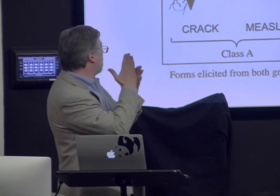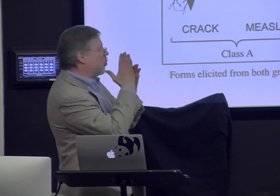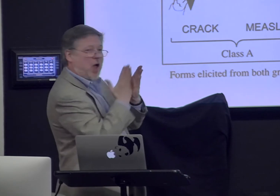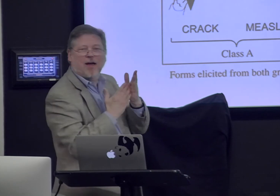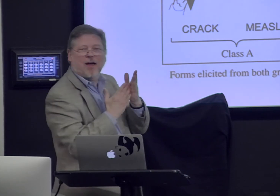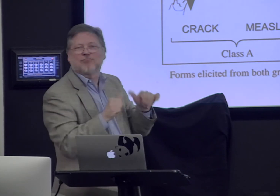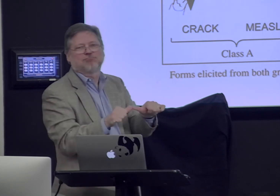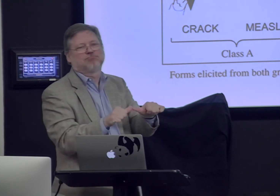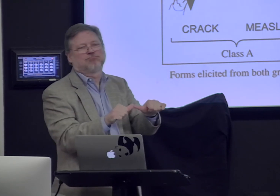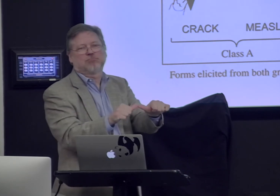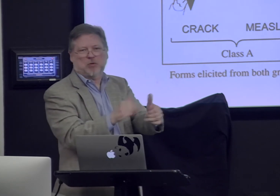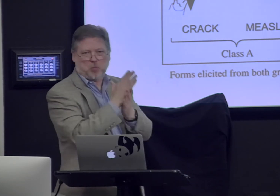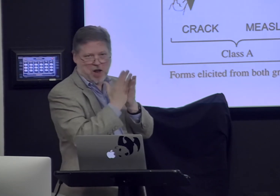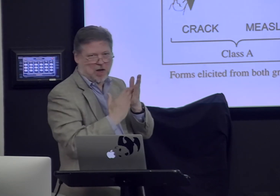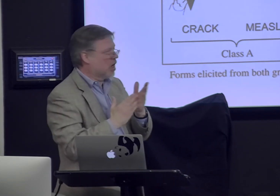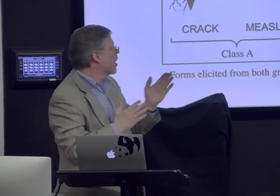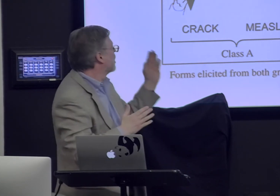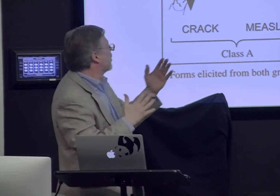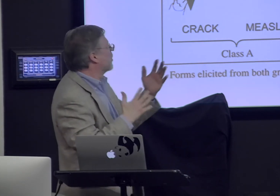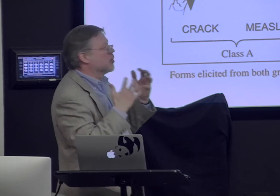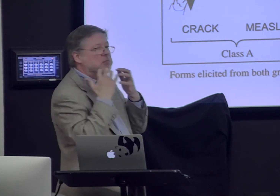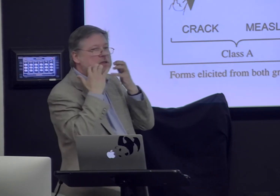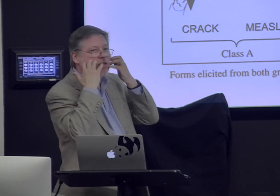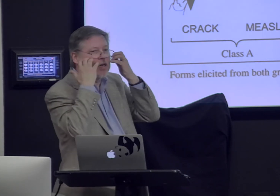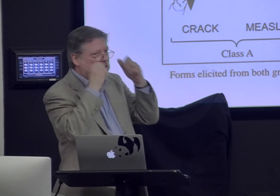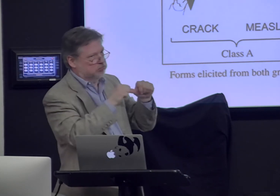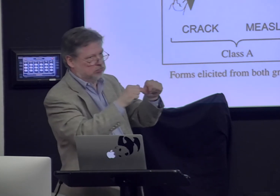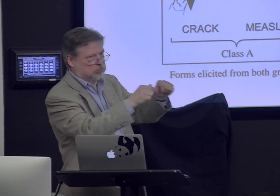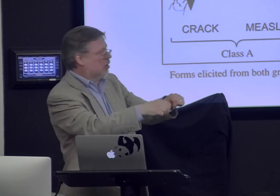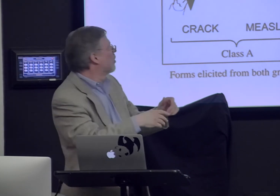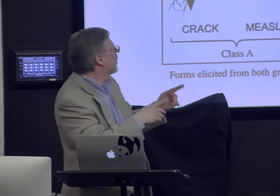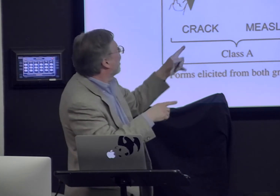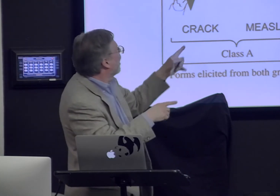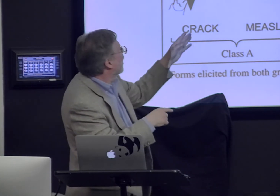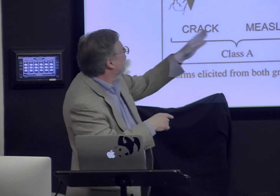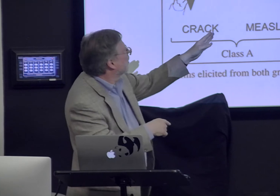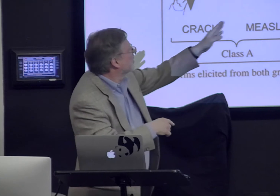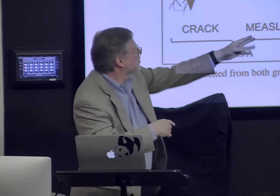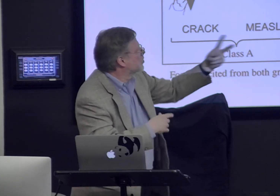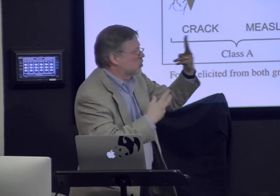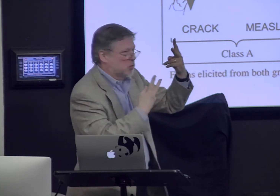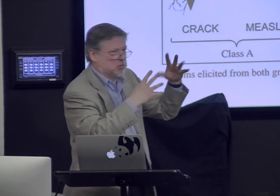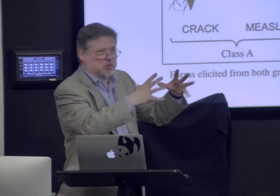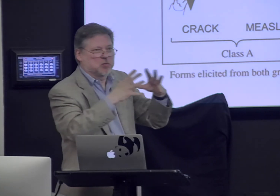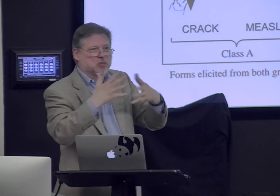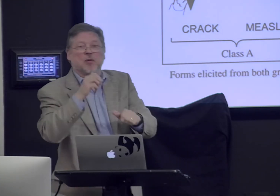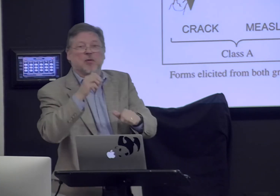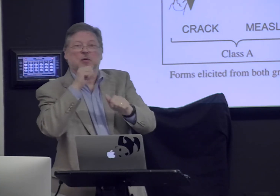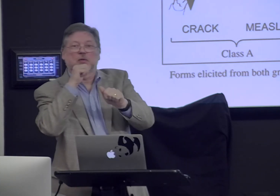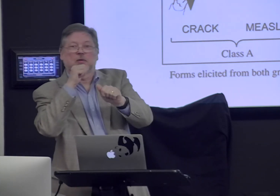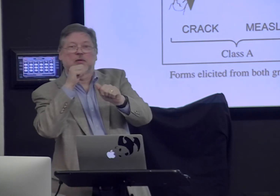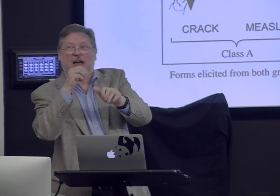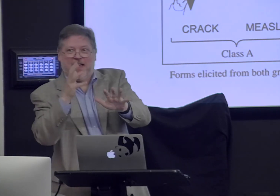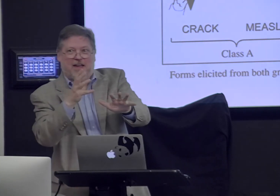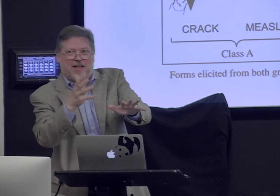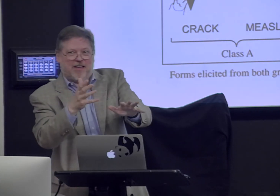Younger people were more likely to reduce them. The forms we chose were crack, glossed as crack, measles.